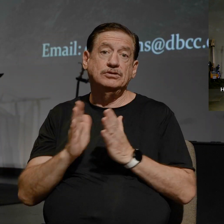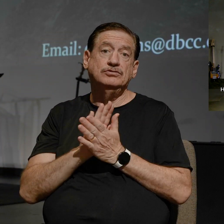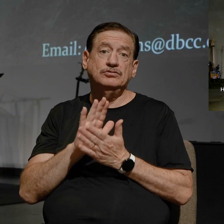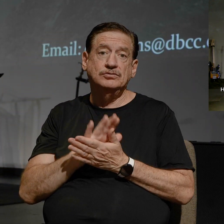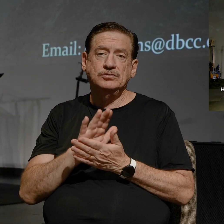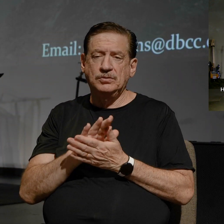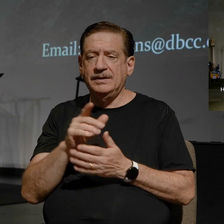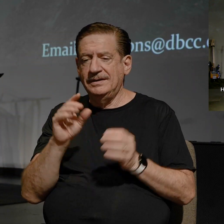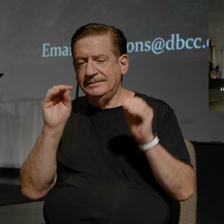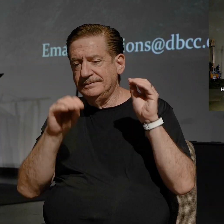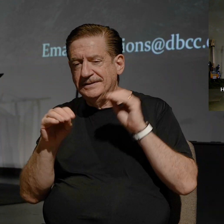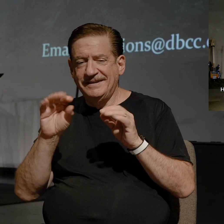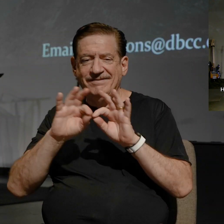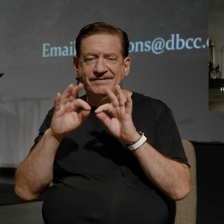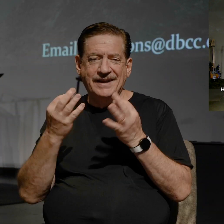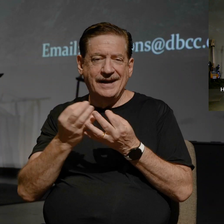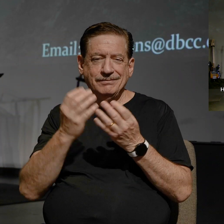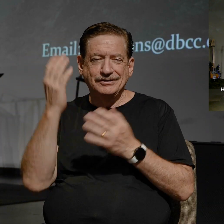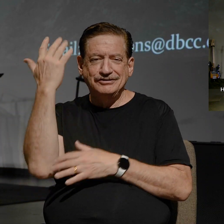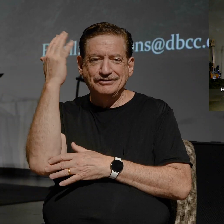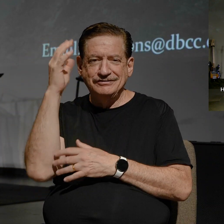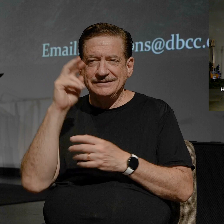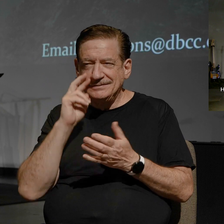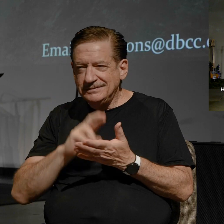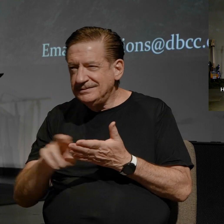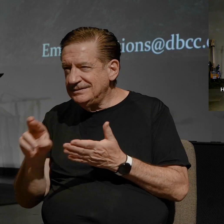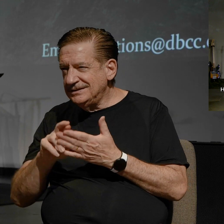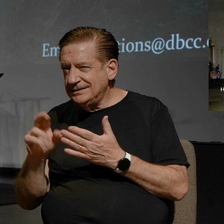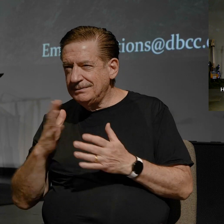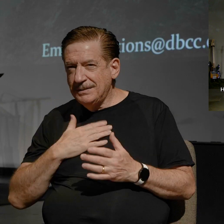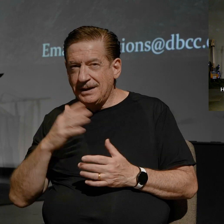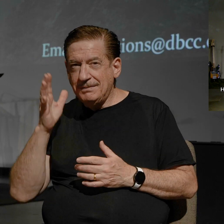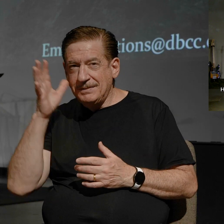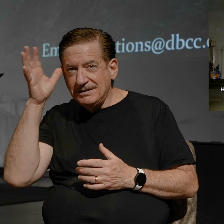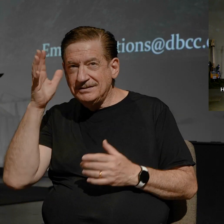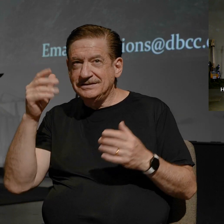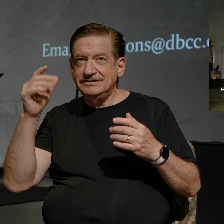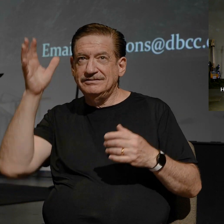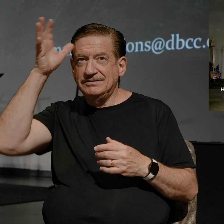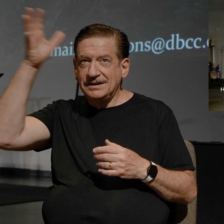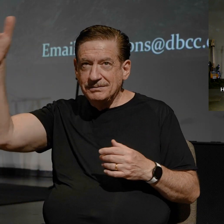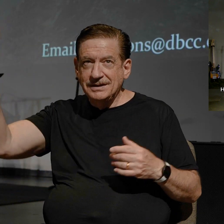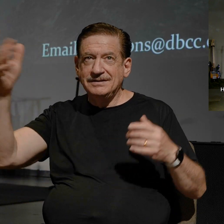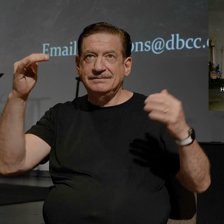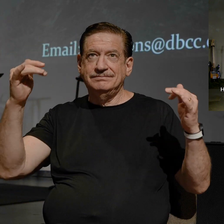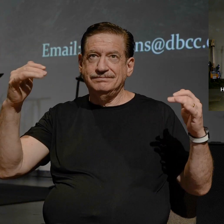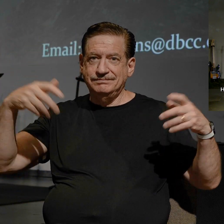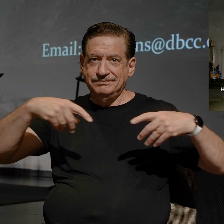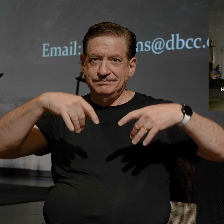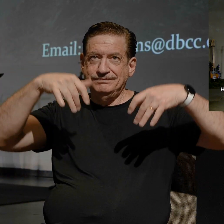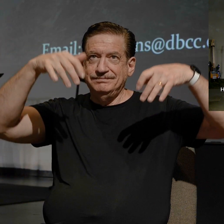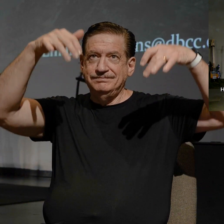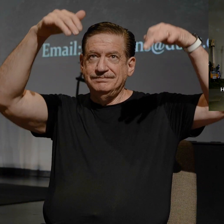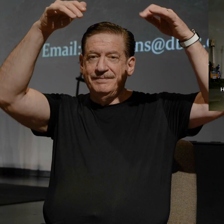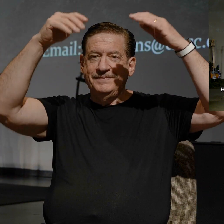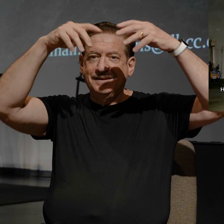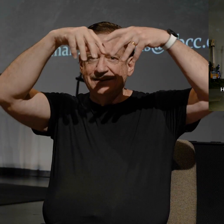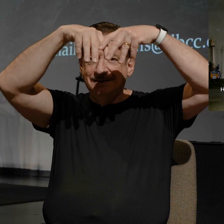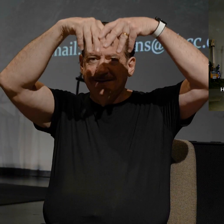together a family tree where you went and researched parents, grandparents, great-grandparents, and you went back maybe several